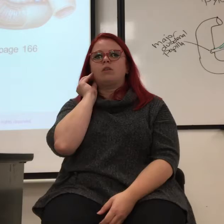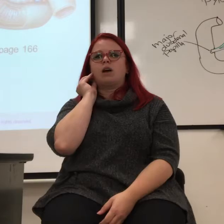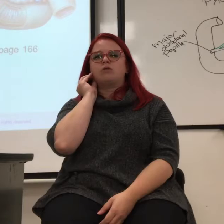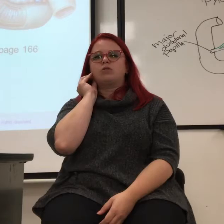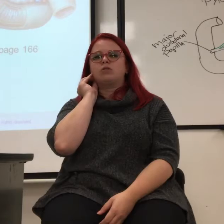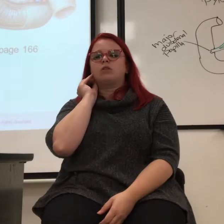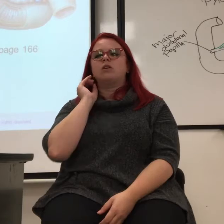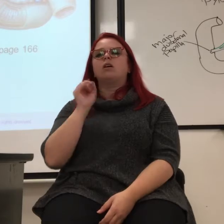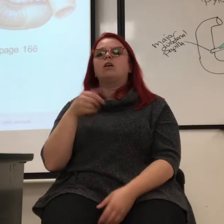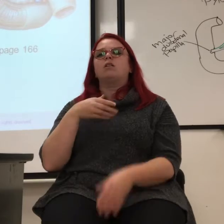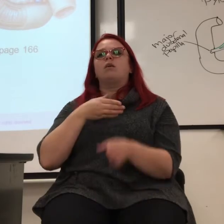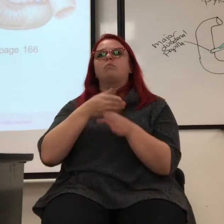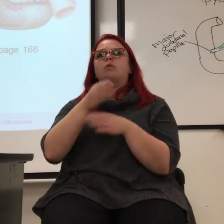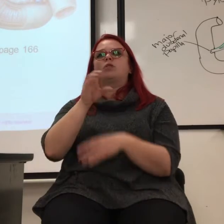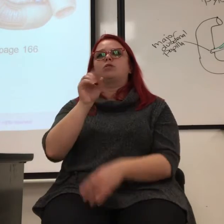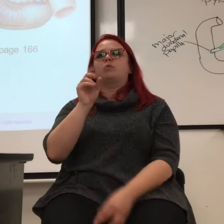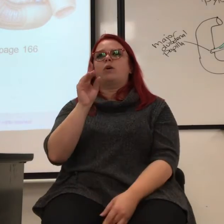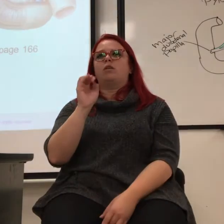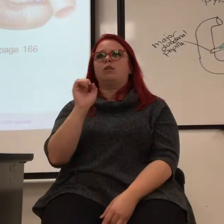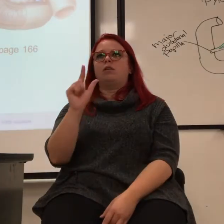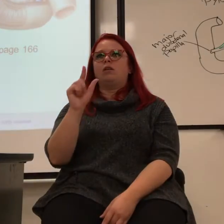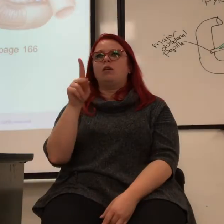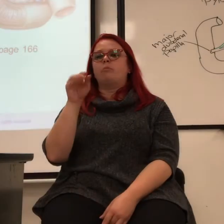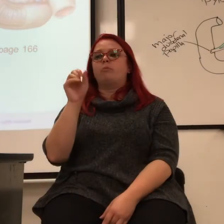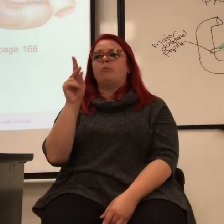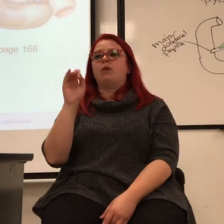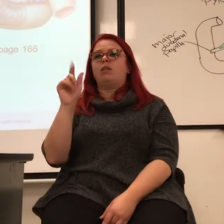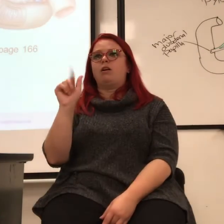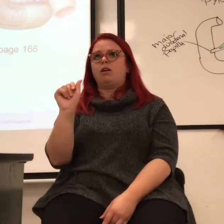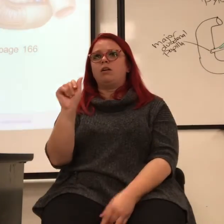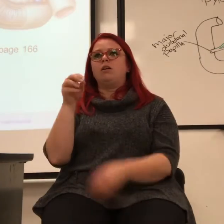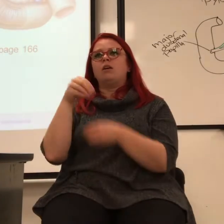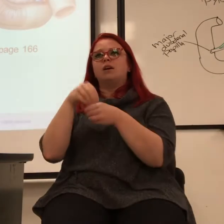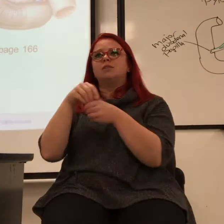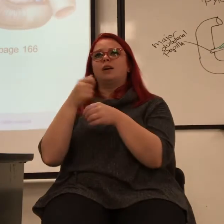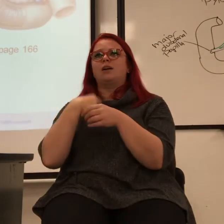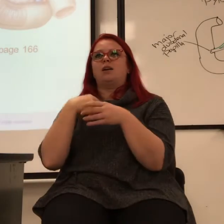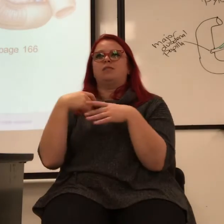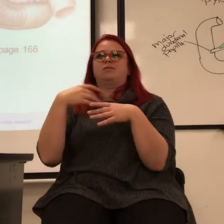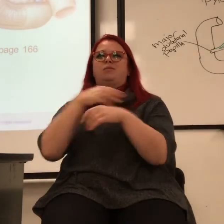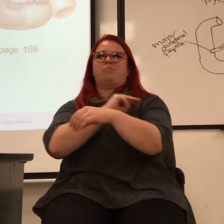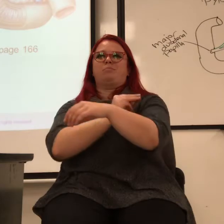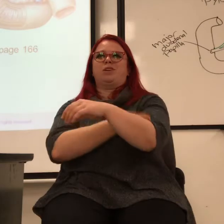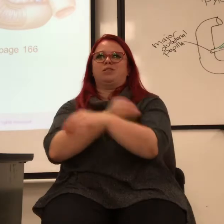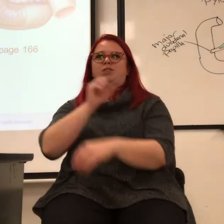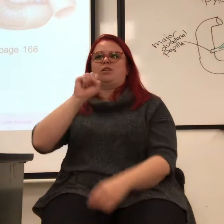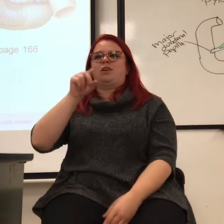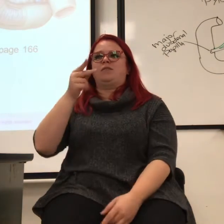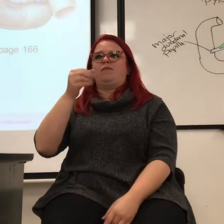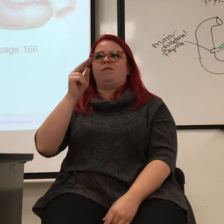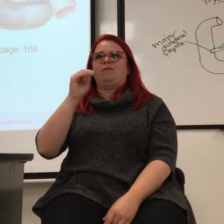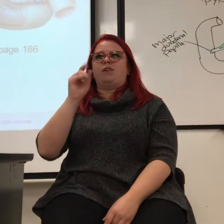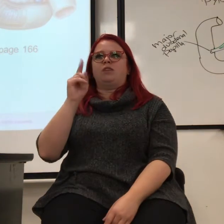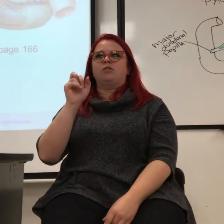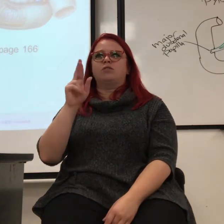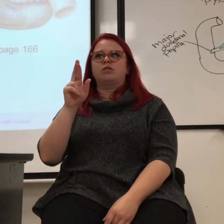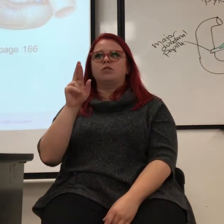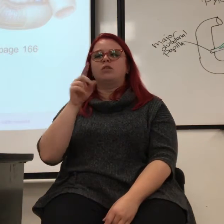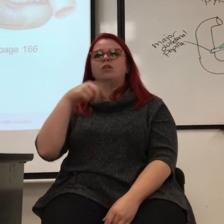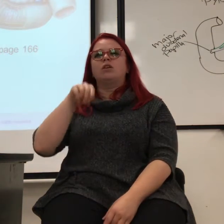That major duodenal papilla, inside of it is that muscular sphincter. You wrote it down before as